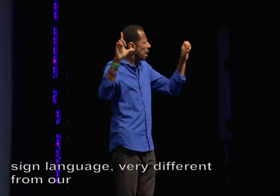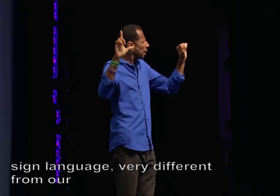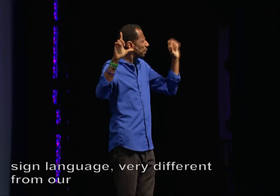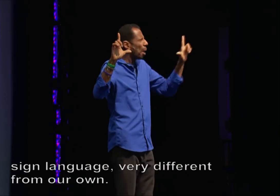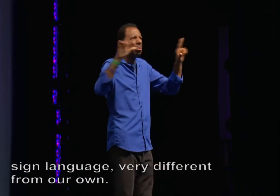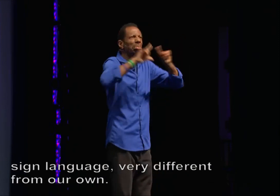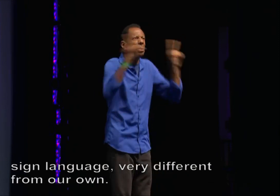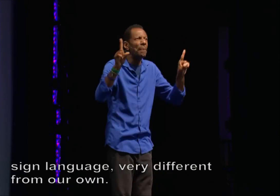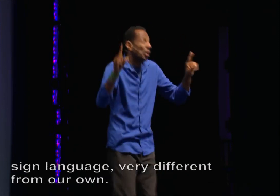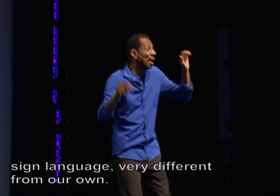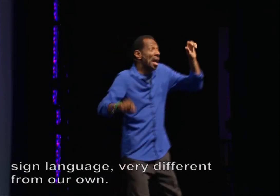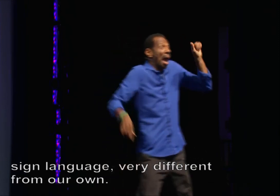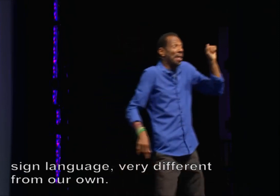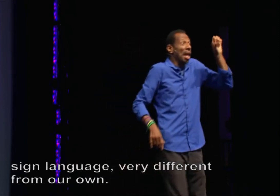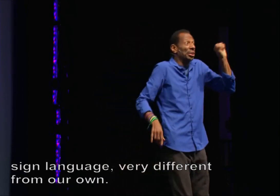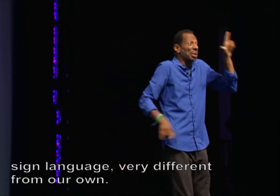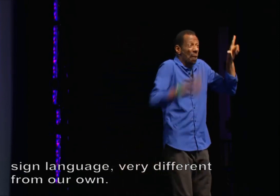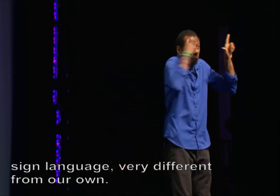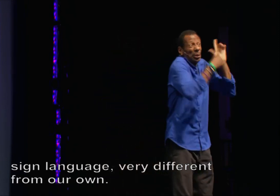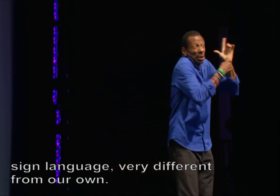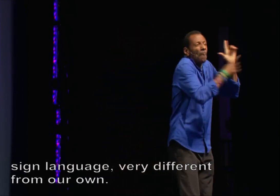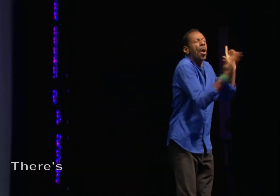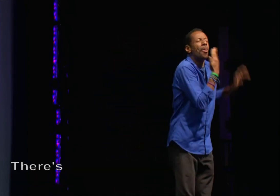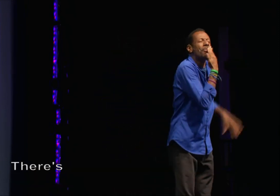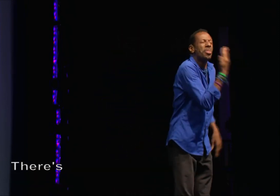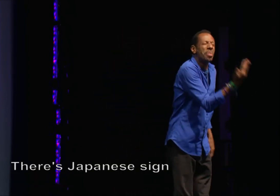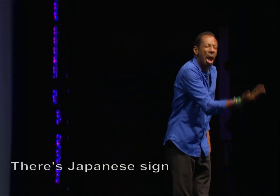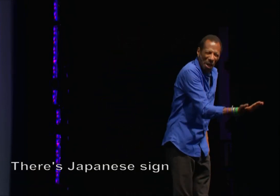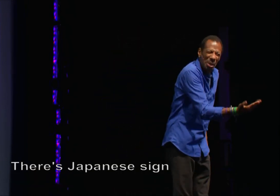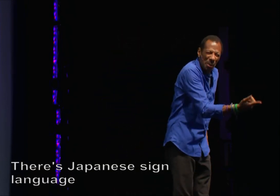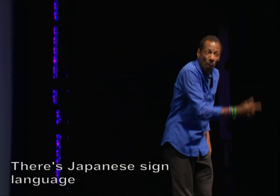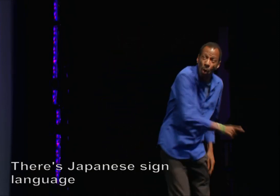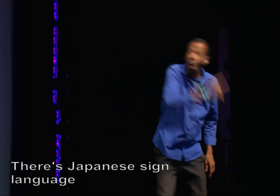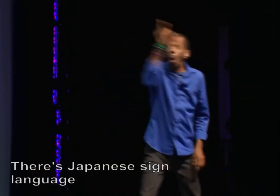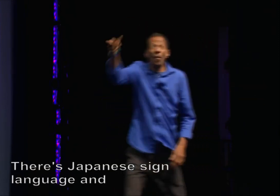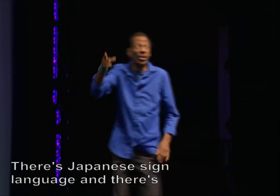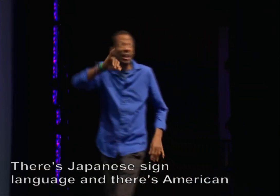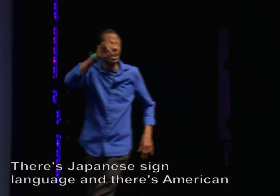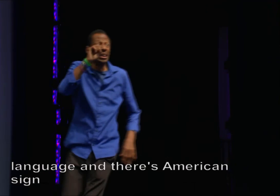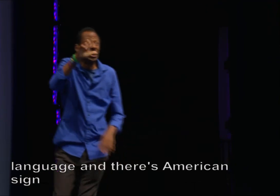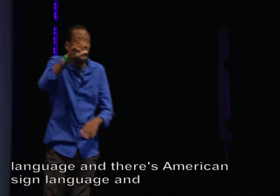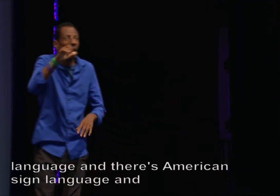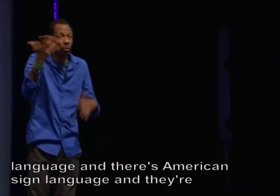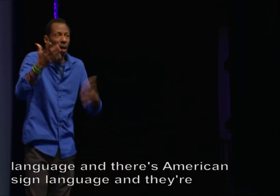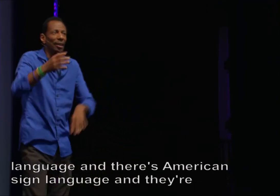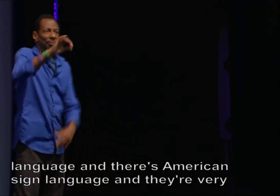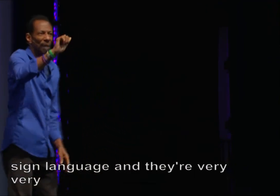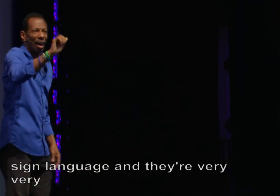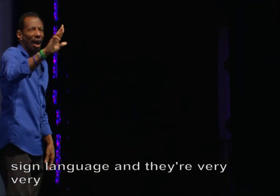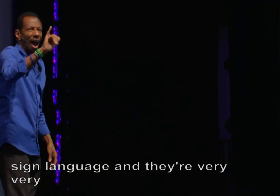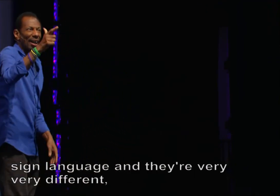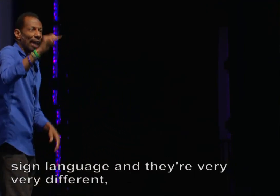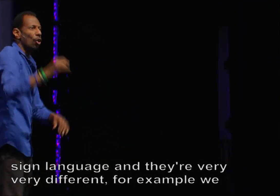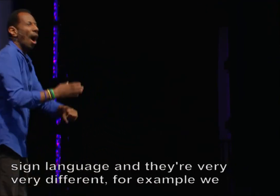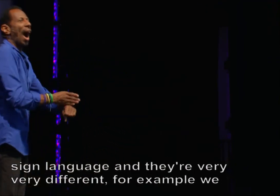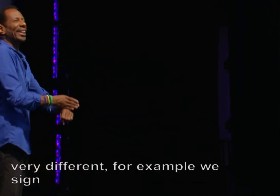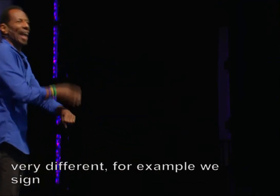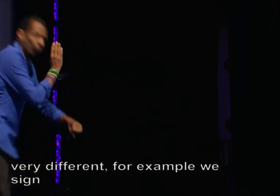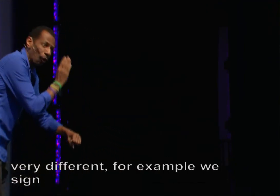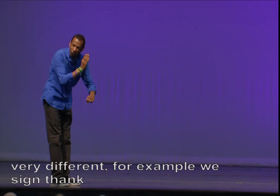There's Japanese Sign Language and there's American Sign Language, and they're very, very different. For example, we sign thank you, and in Japan they sign